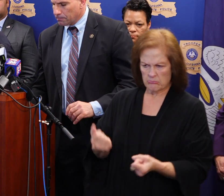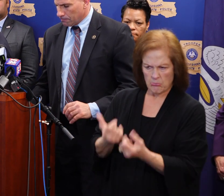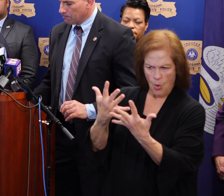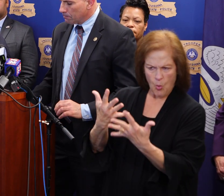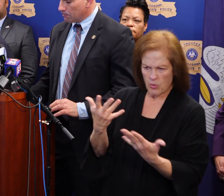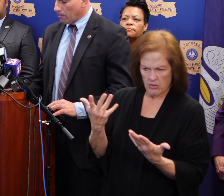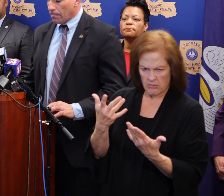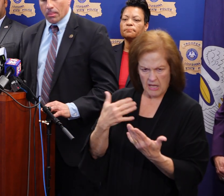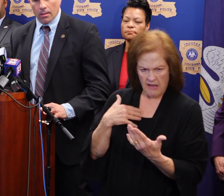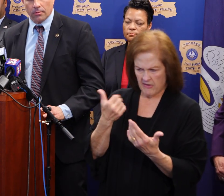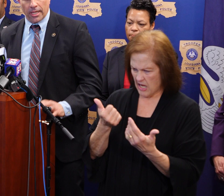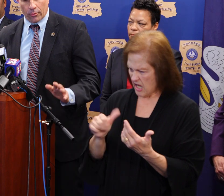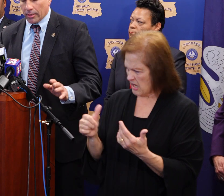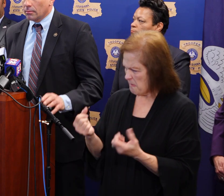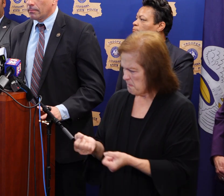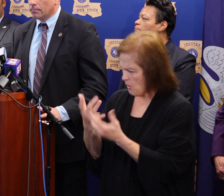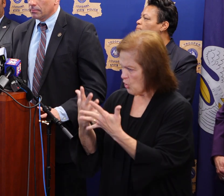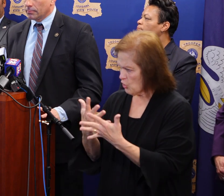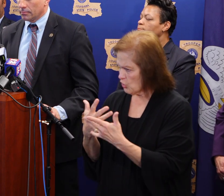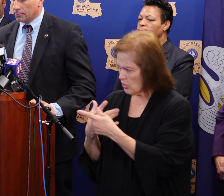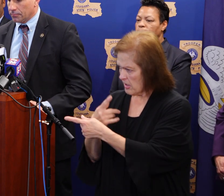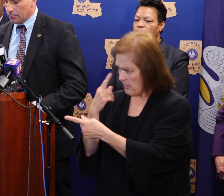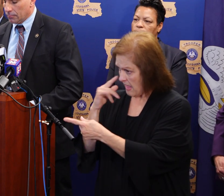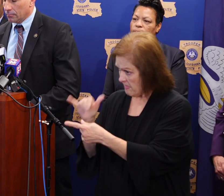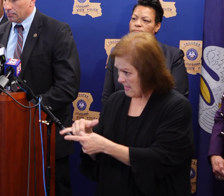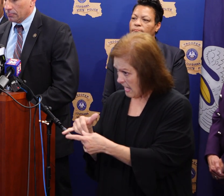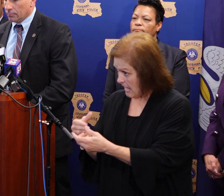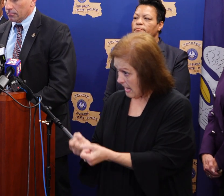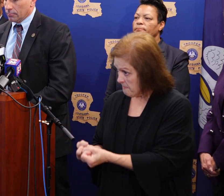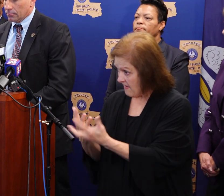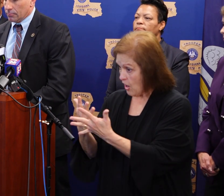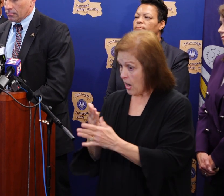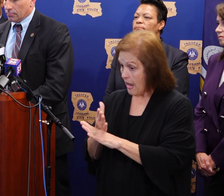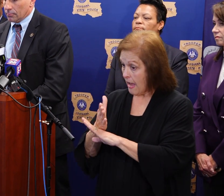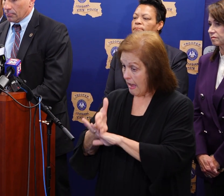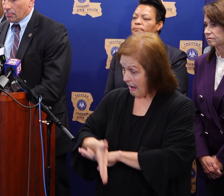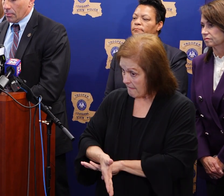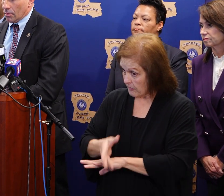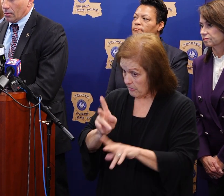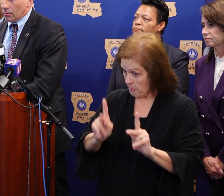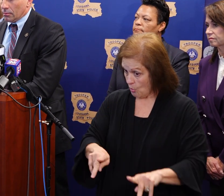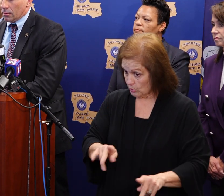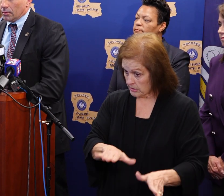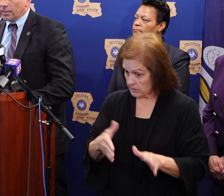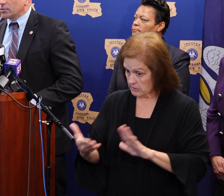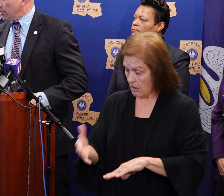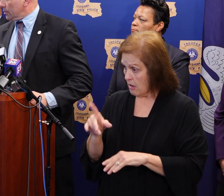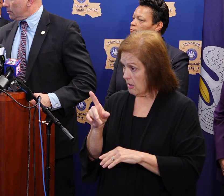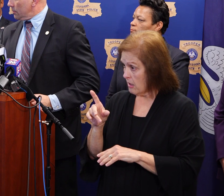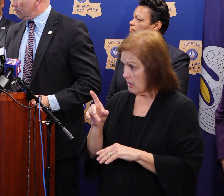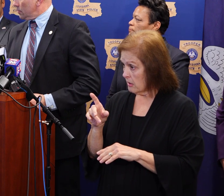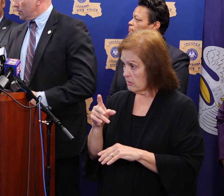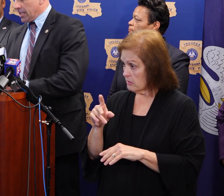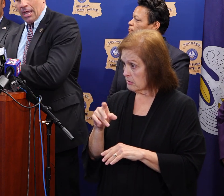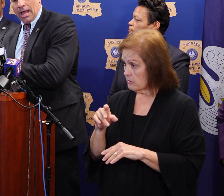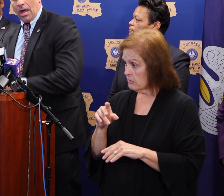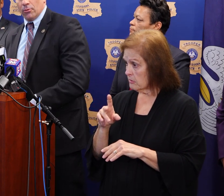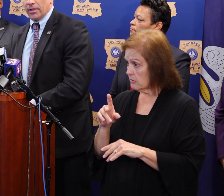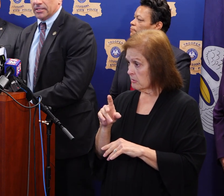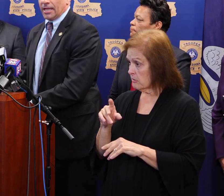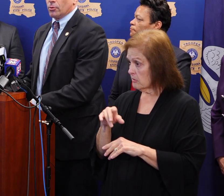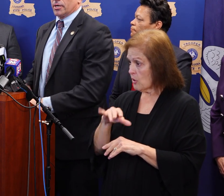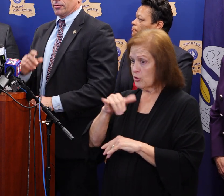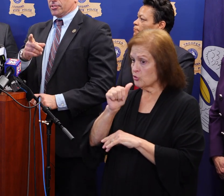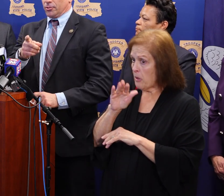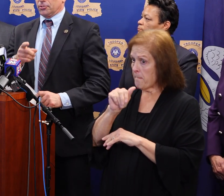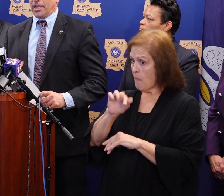there? Any kind of burning happening? Yeah, great. Do you still believe that fire happened after the suspect was killed? That's correct. Yeah, I'll